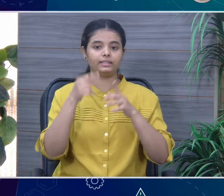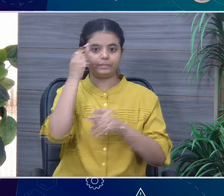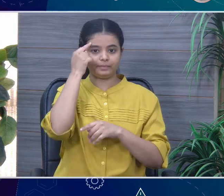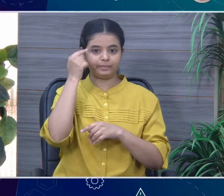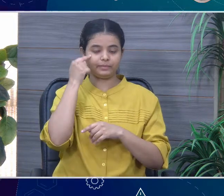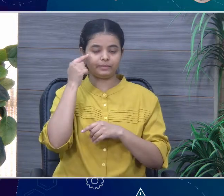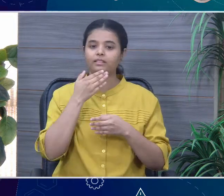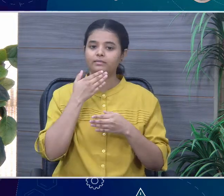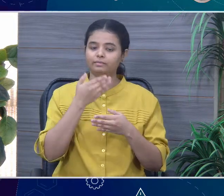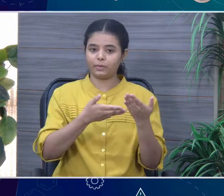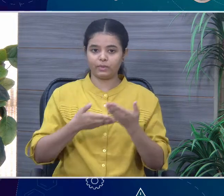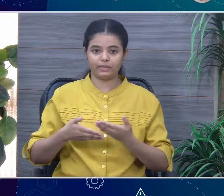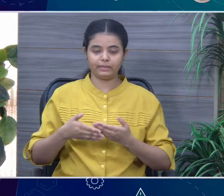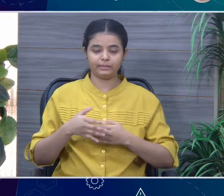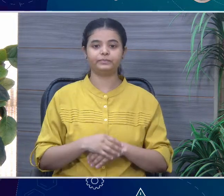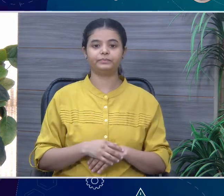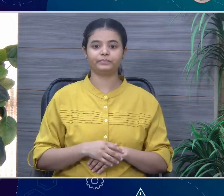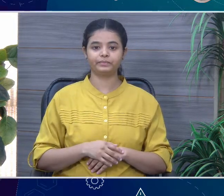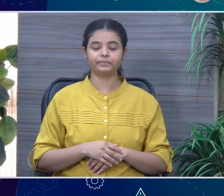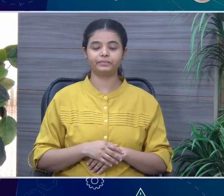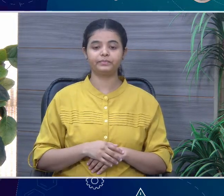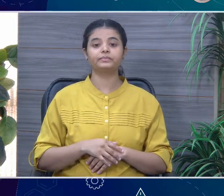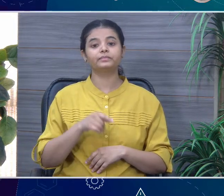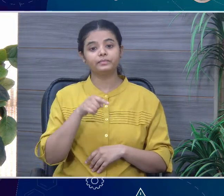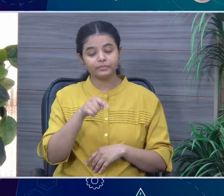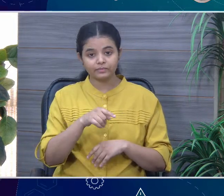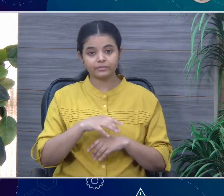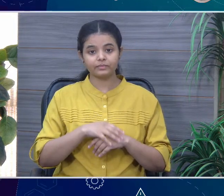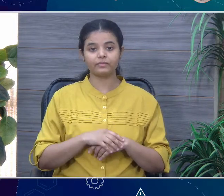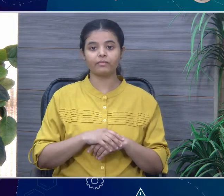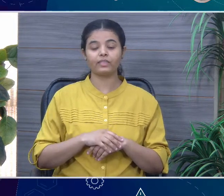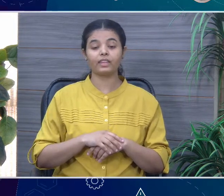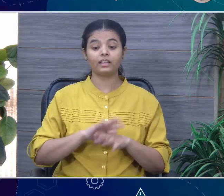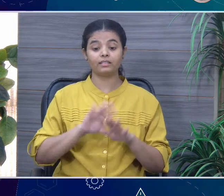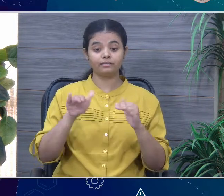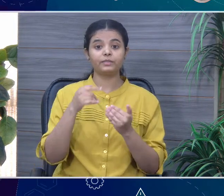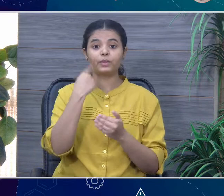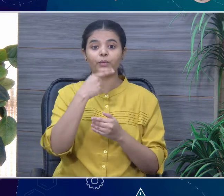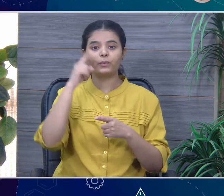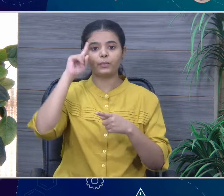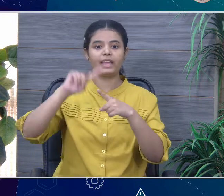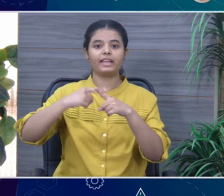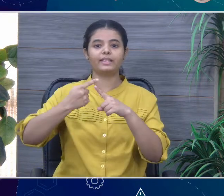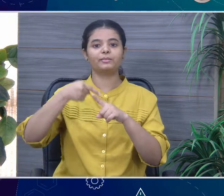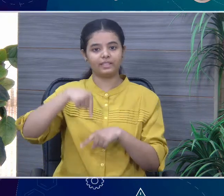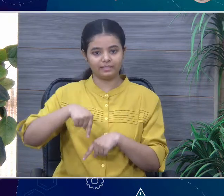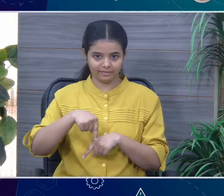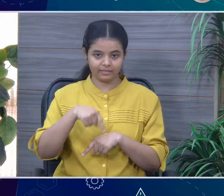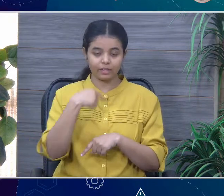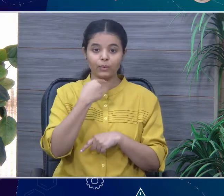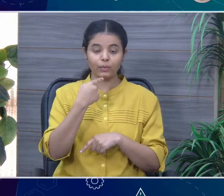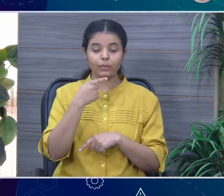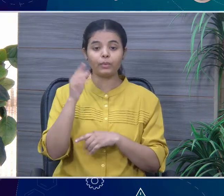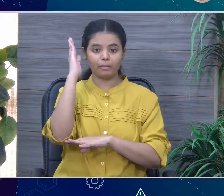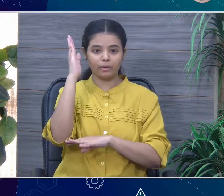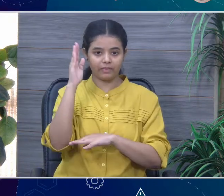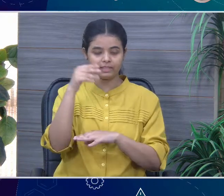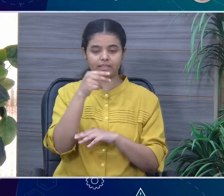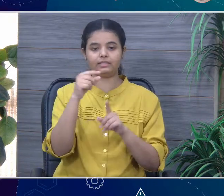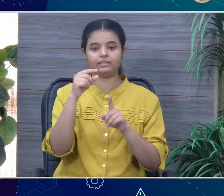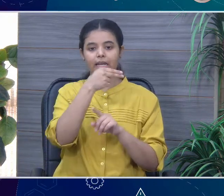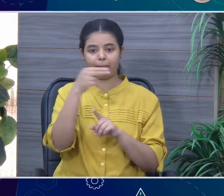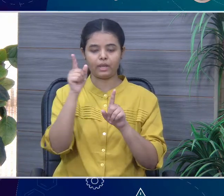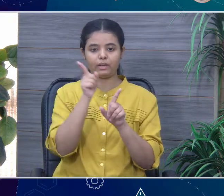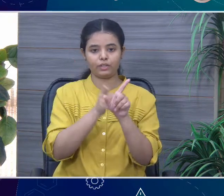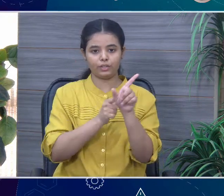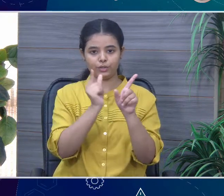ma'am. So let me introduce you to our today's expert, and she is Professor Yukti Sharma.